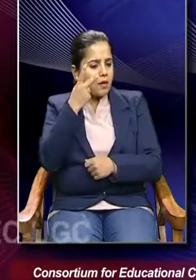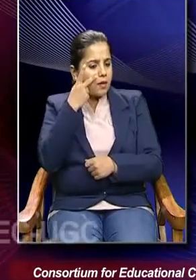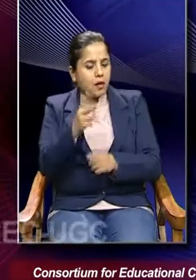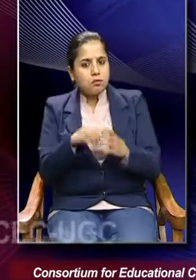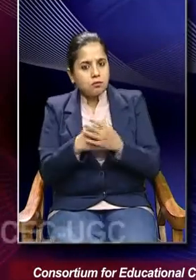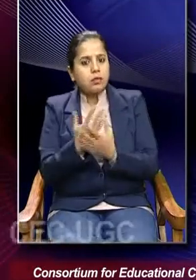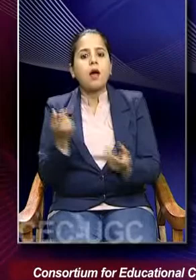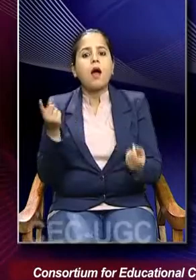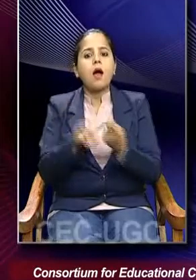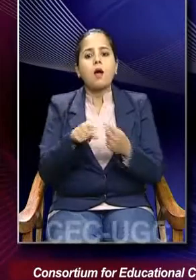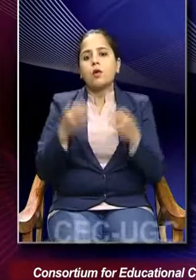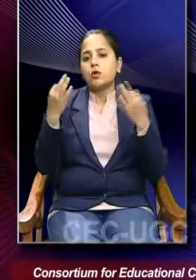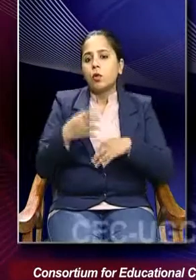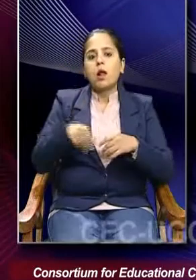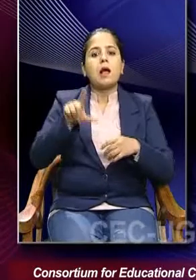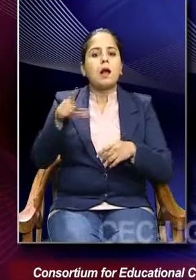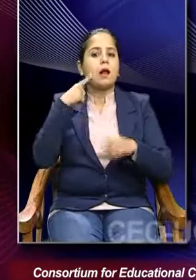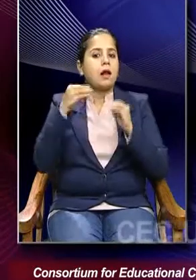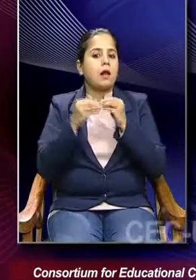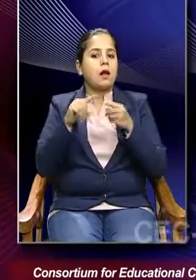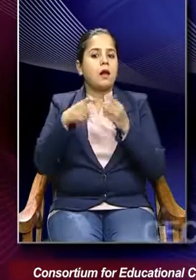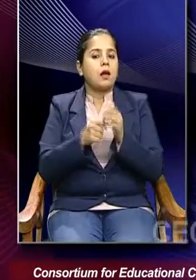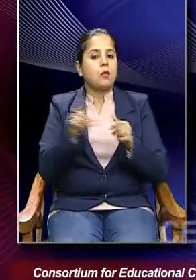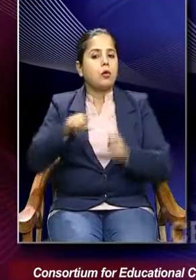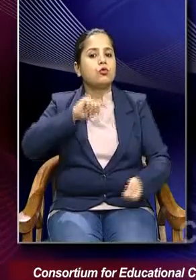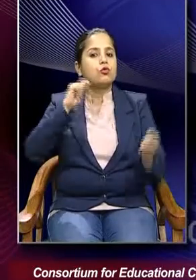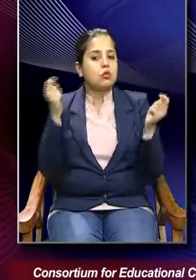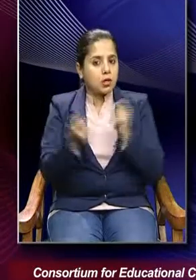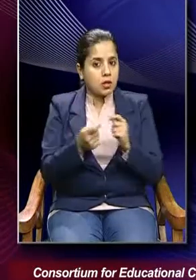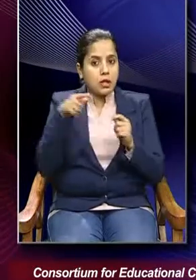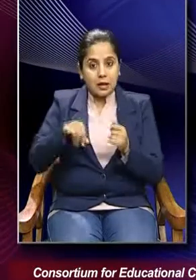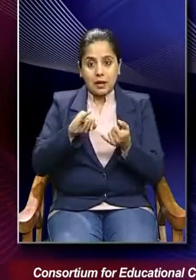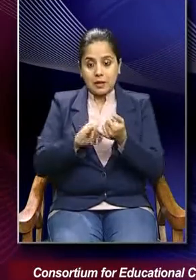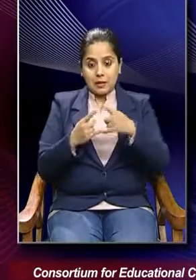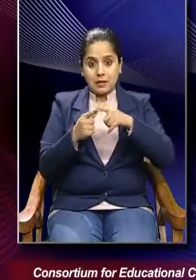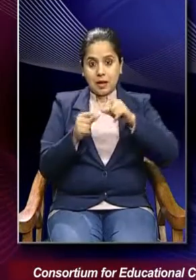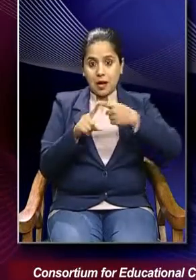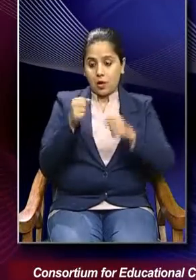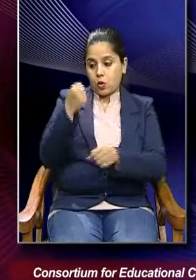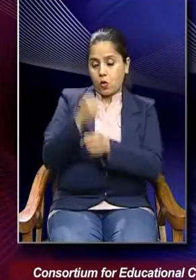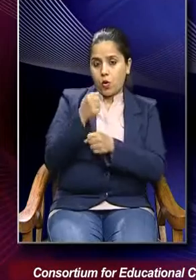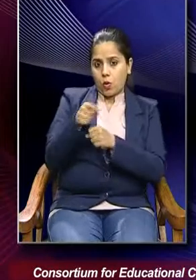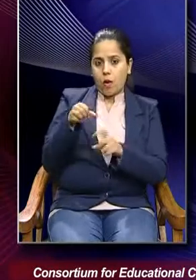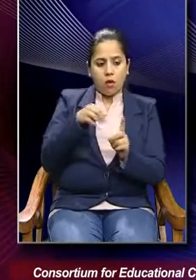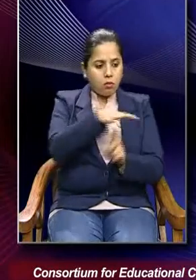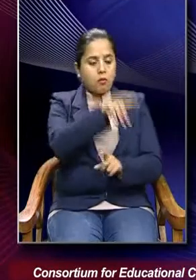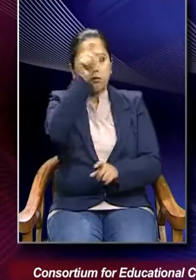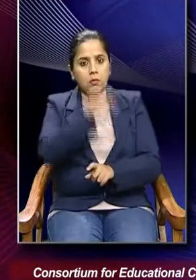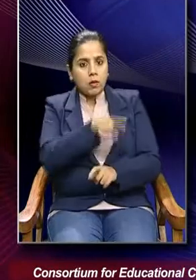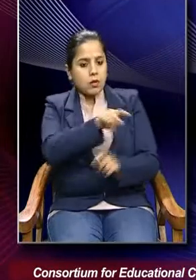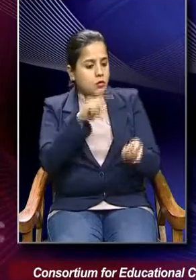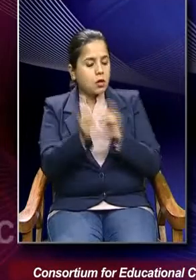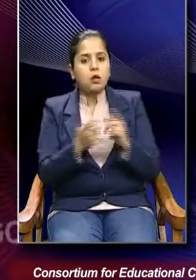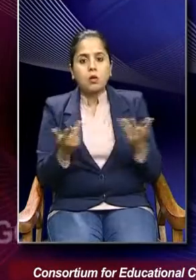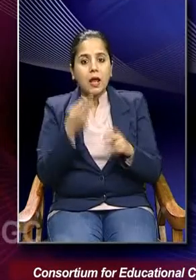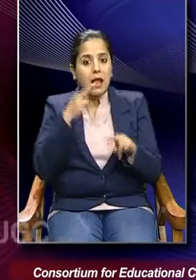emergence of the neoliberal state? How does the change in the state affect the population? So if the state